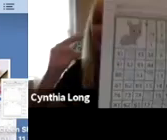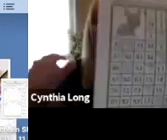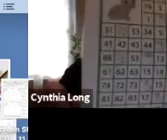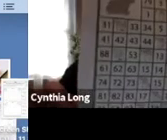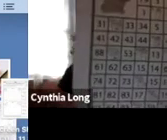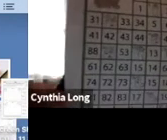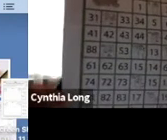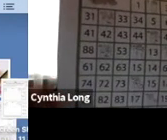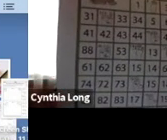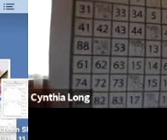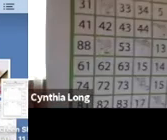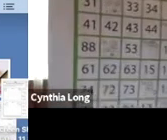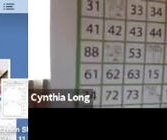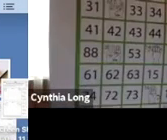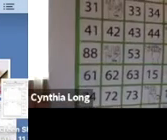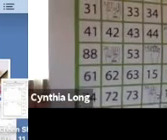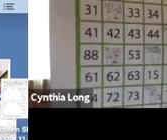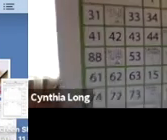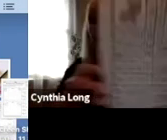and notice there's sign on here